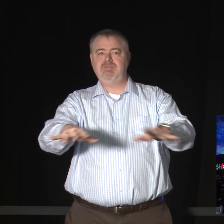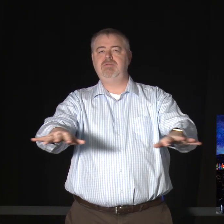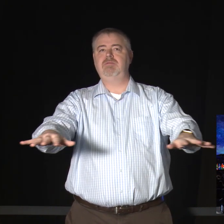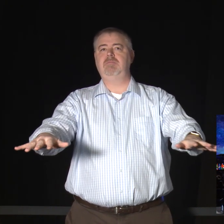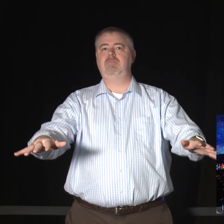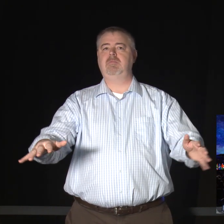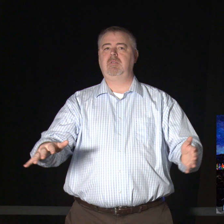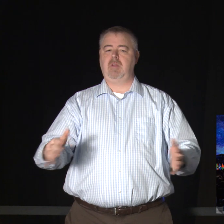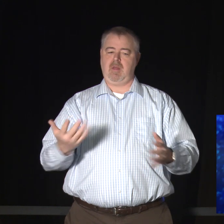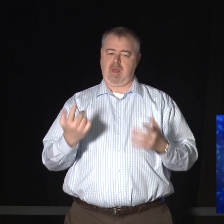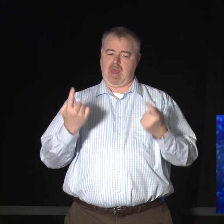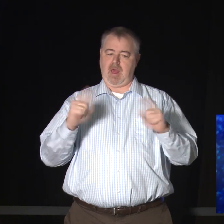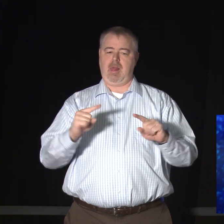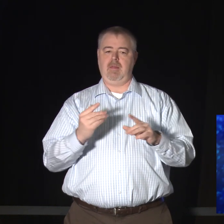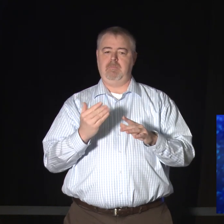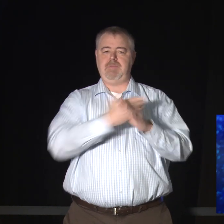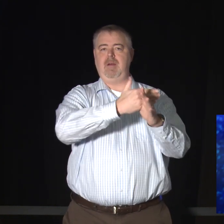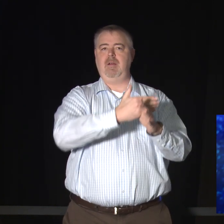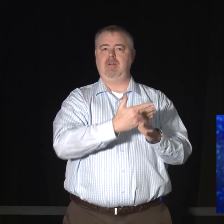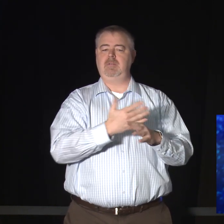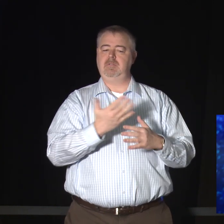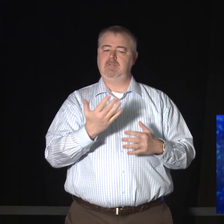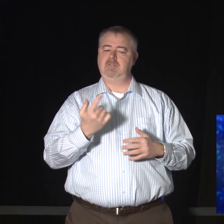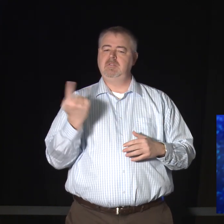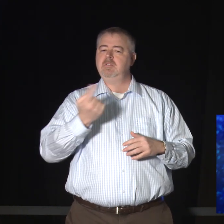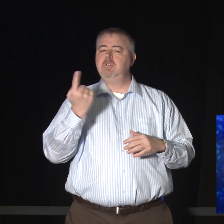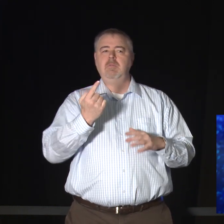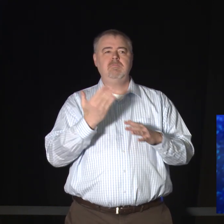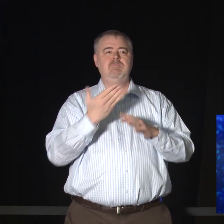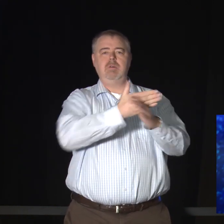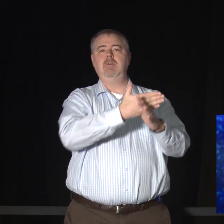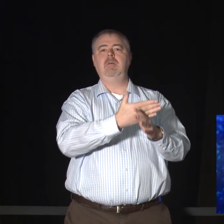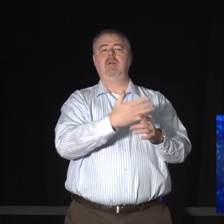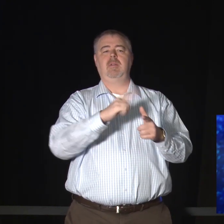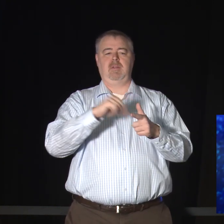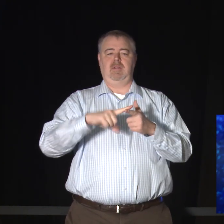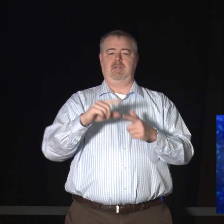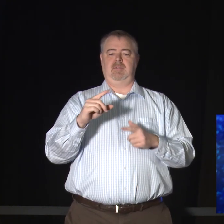sort of disturbance, and the seeds are released.